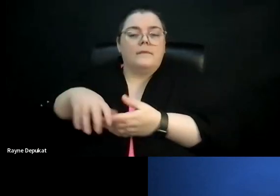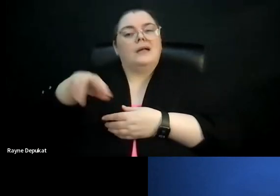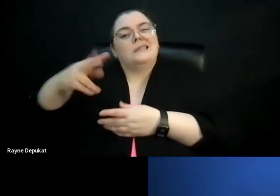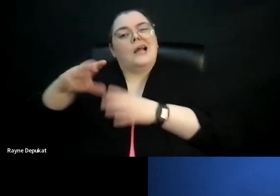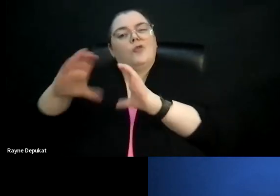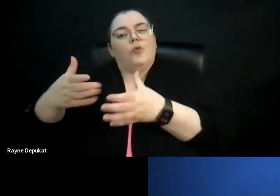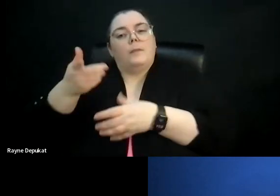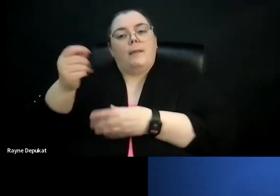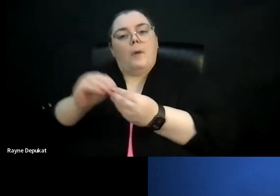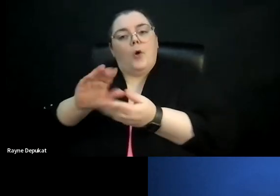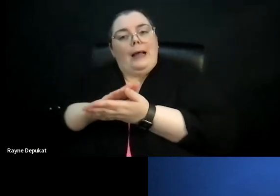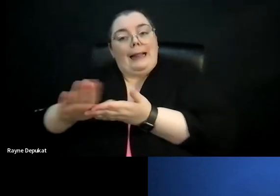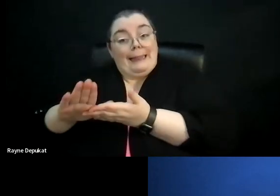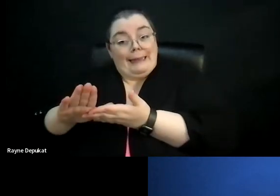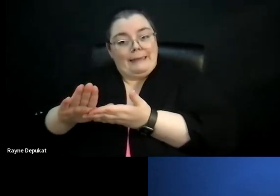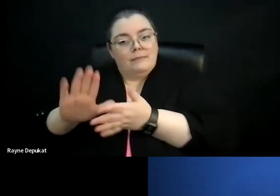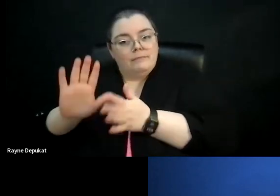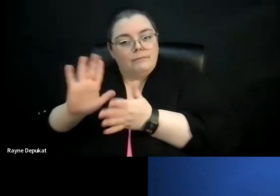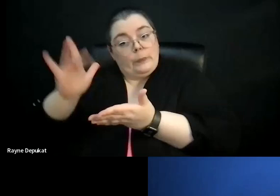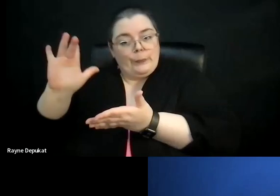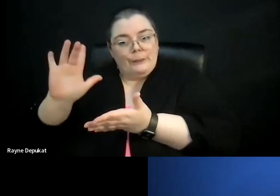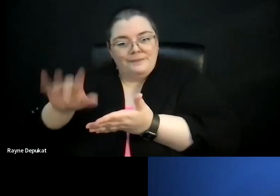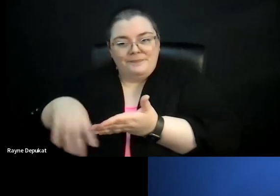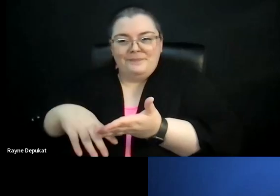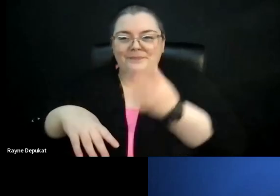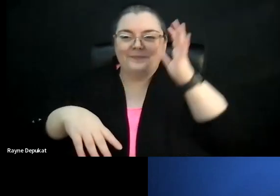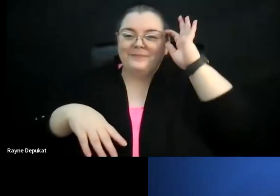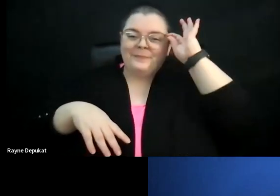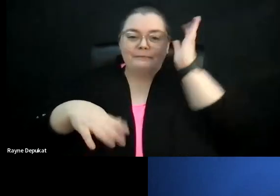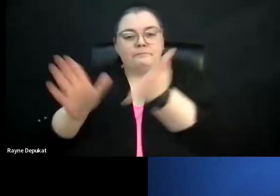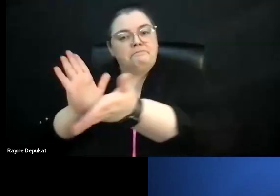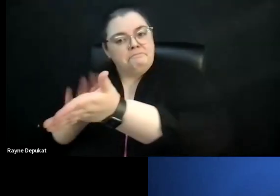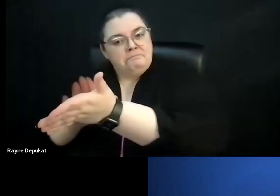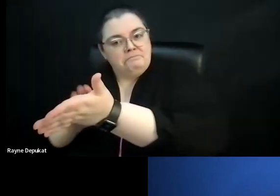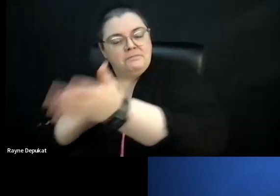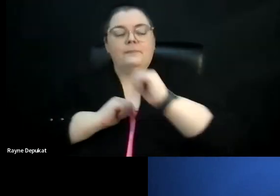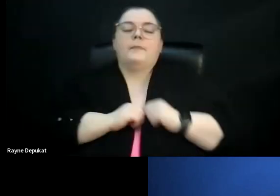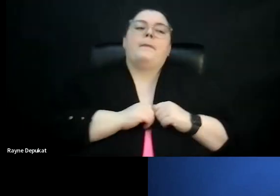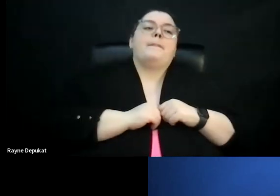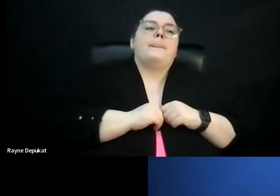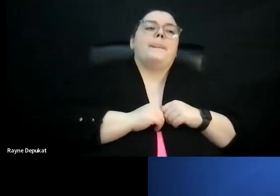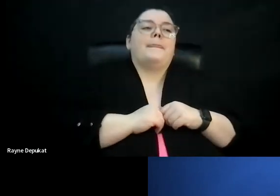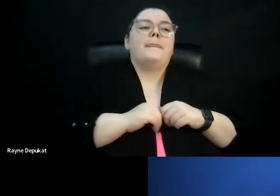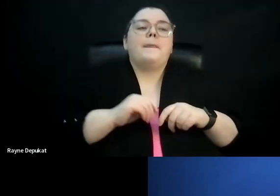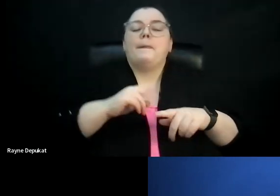we both have rough drafts. The second group is a little more finalized than the first, good for them.